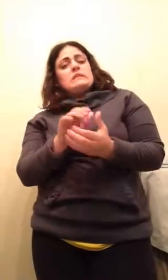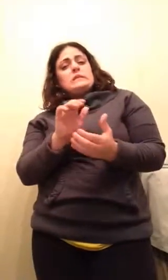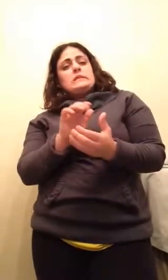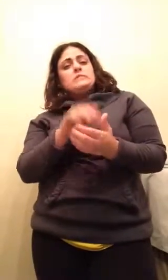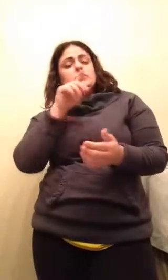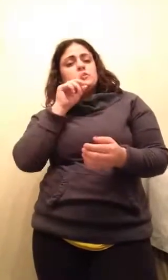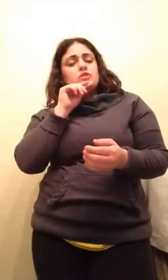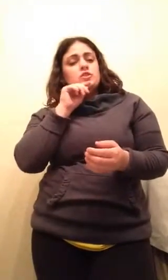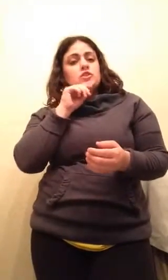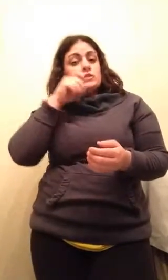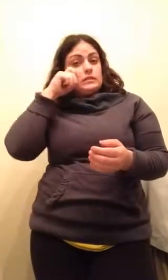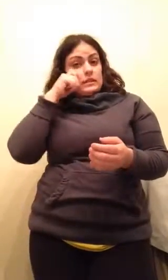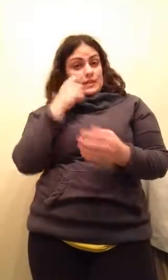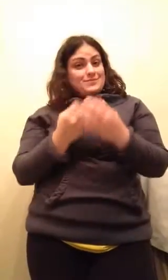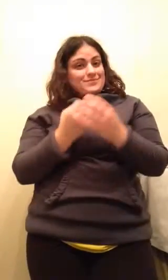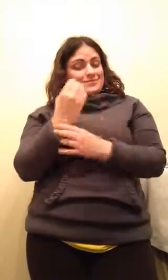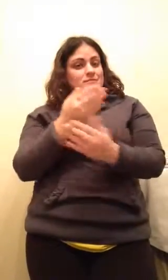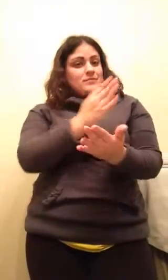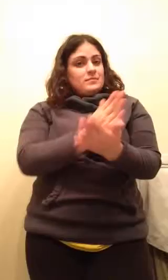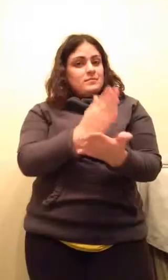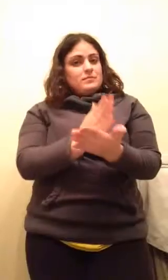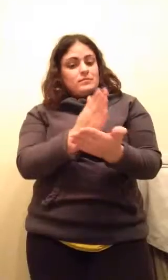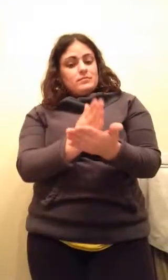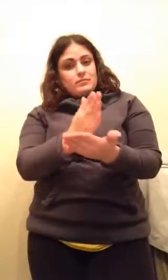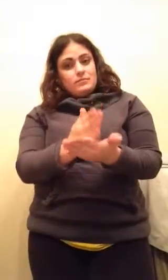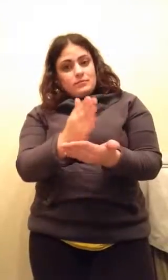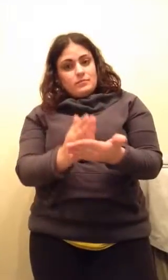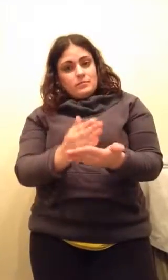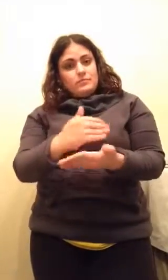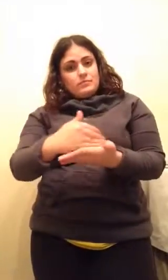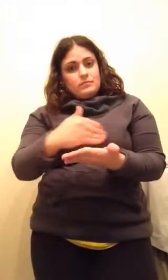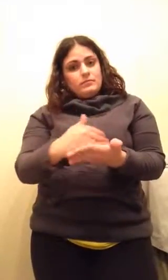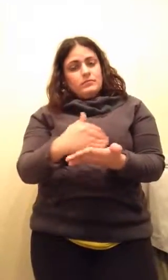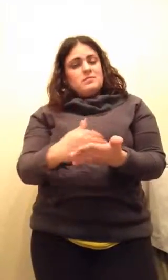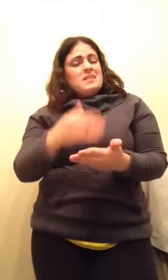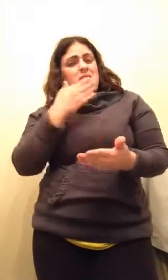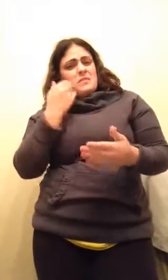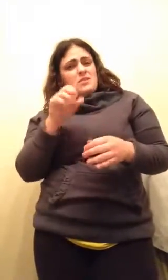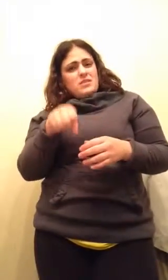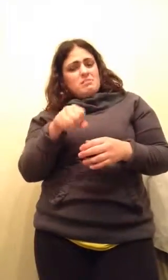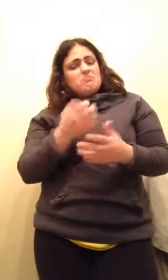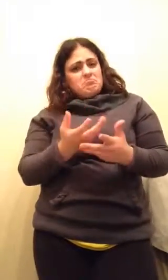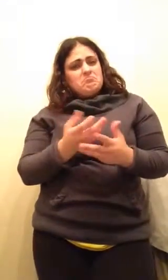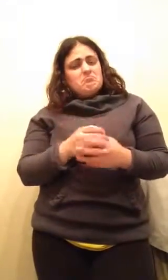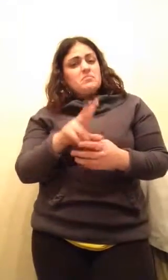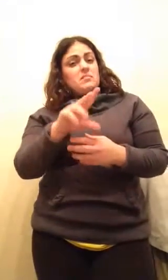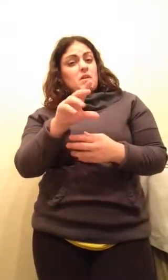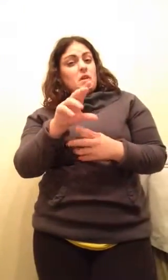onions as best as you can. I'm not bothered. You know, the great thing about these 30-minute meals recipes, if you're rubbish